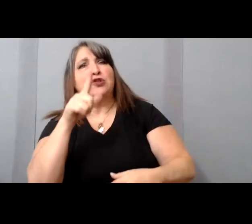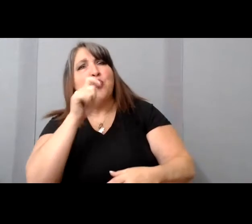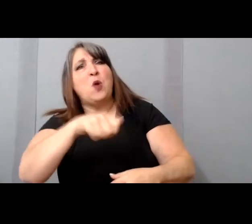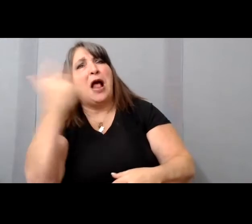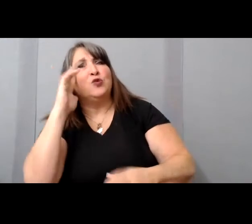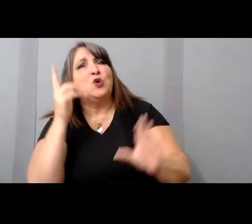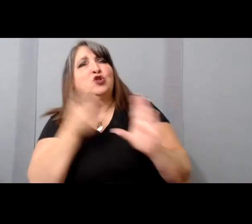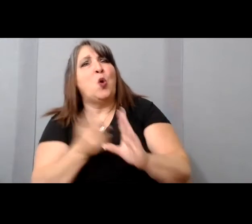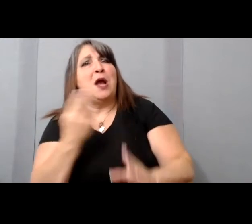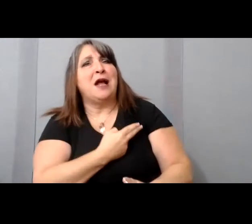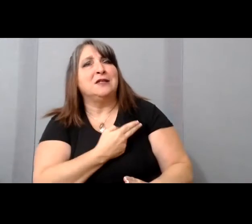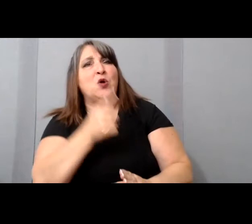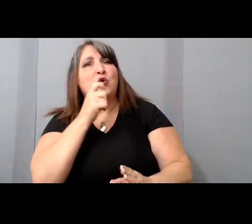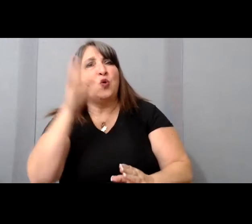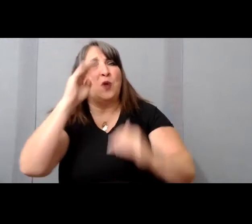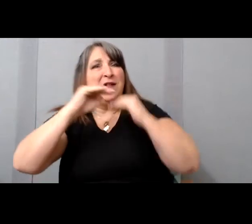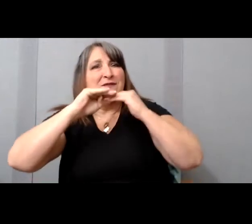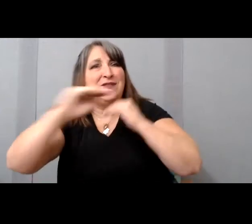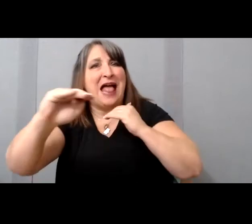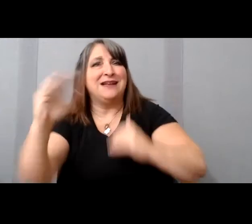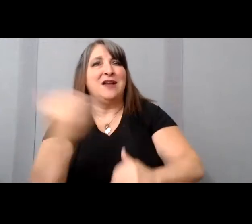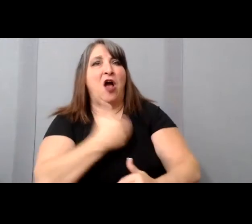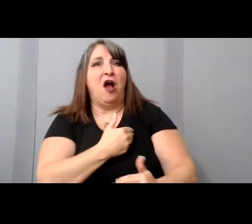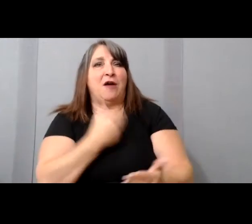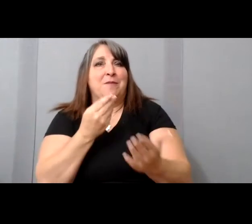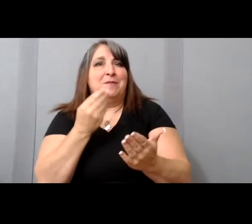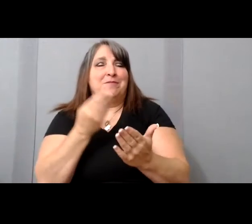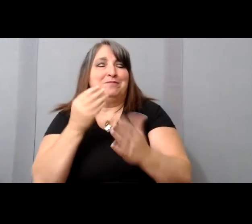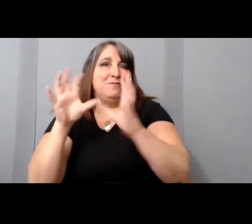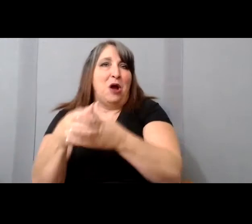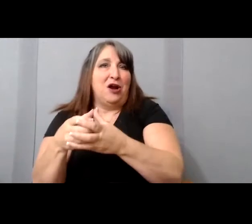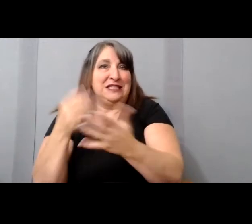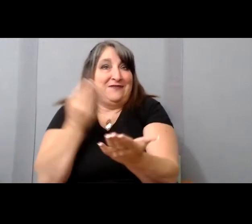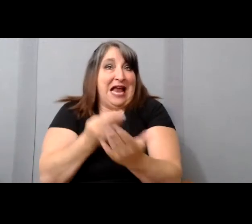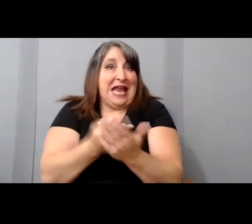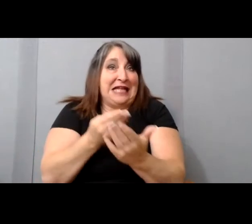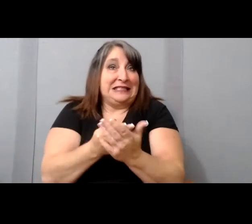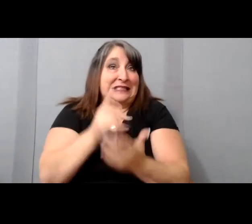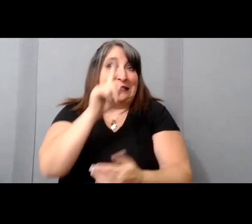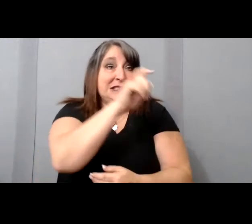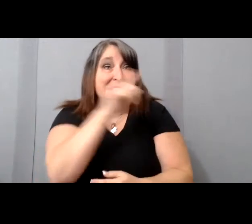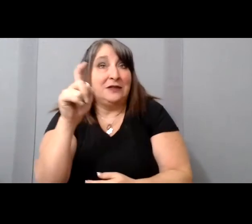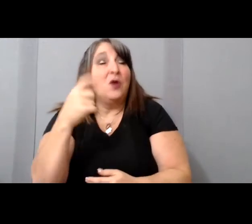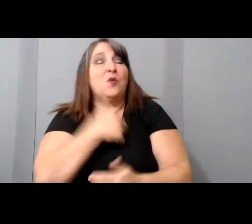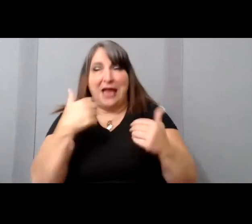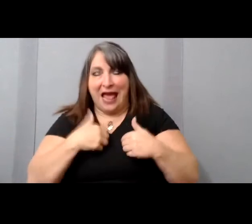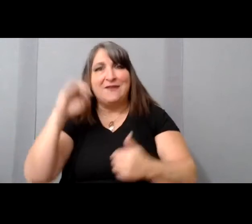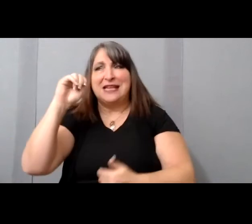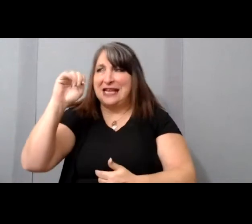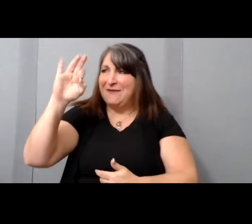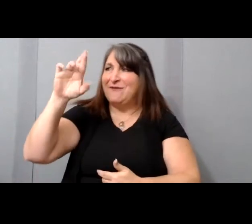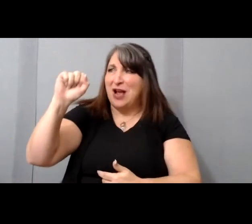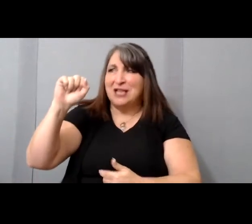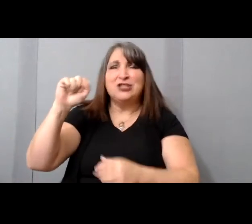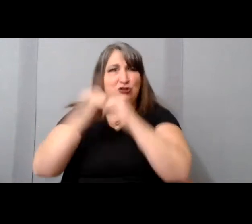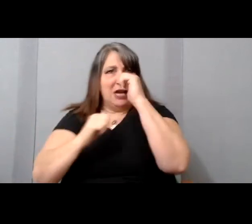be a part of flattening our party's finances? We have the infrastructure. We have the will. I know it. I know